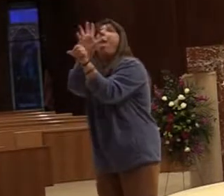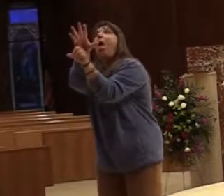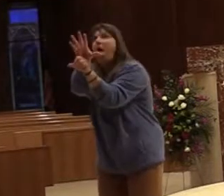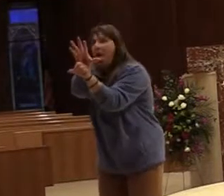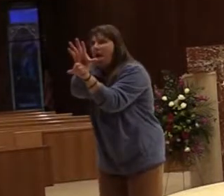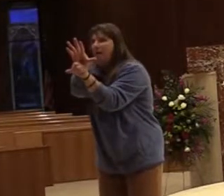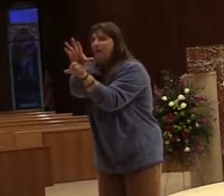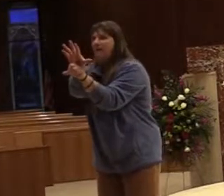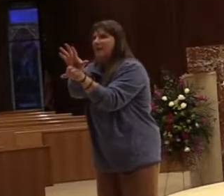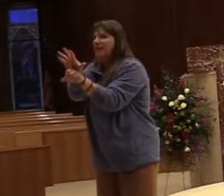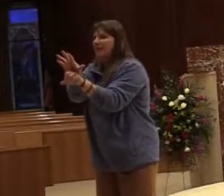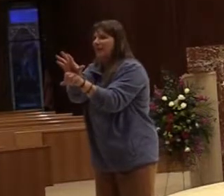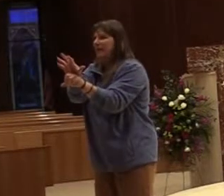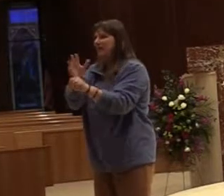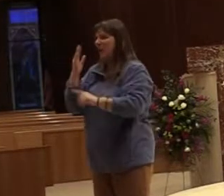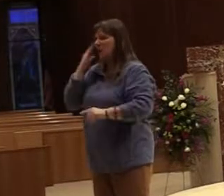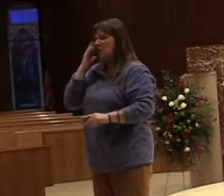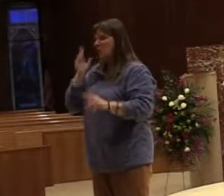words.